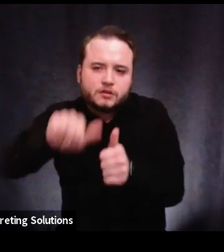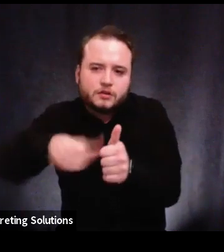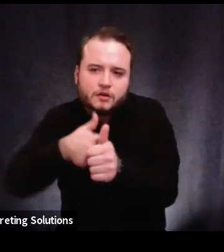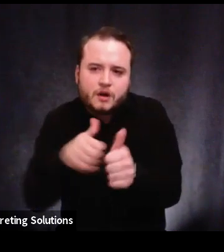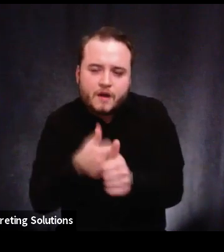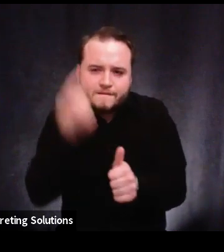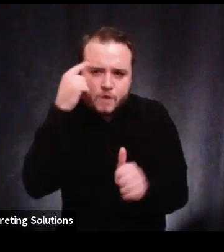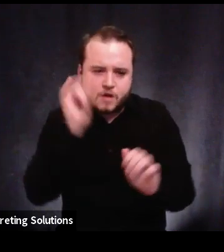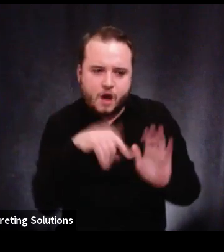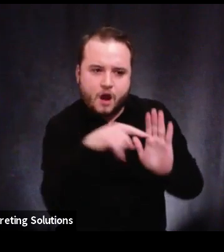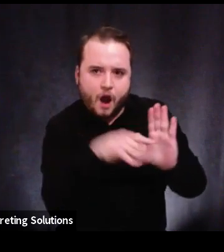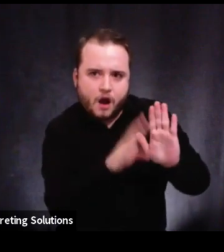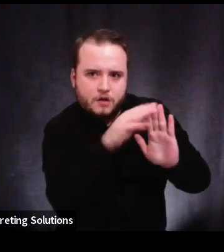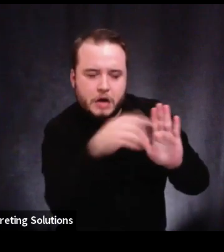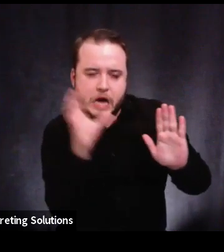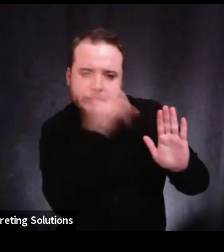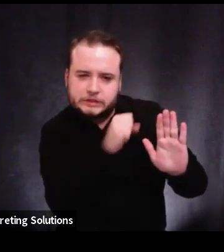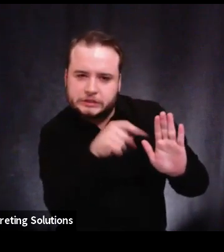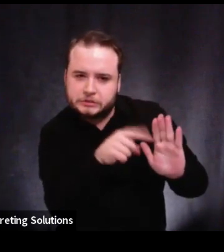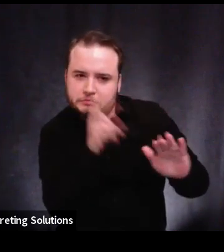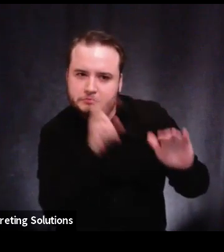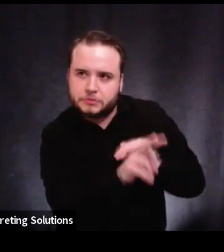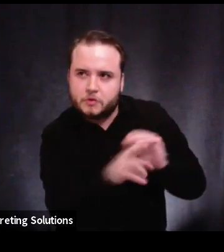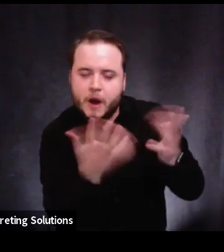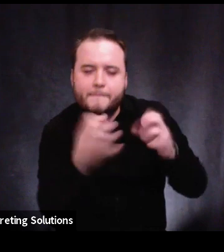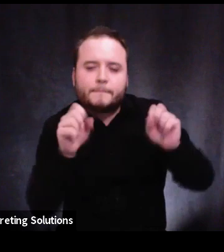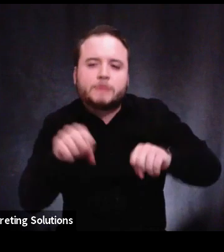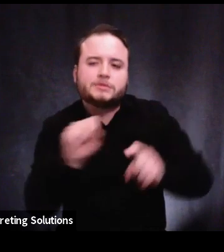of different strategies. So go ahead, Stefan.